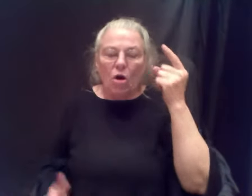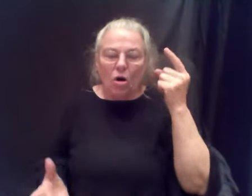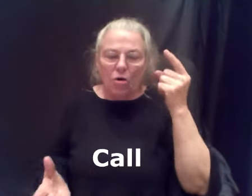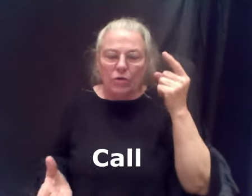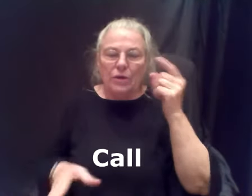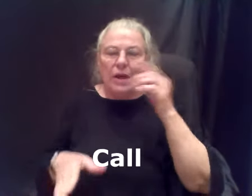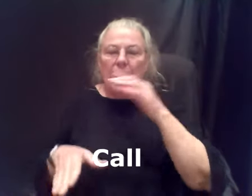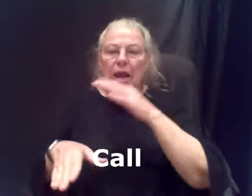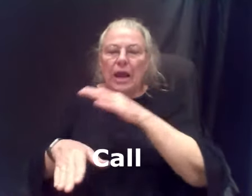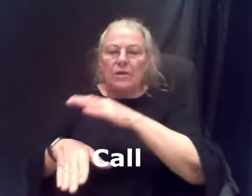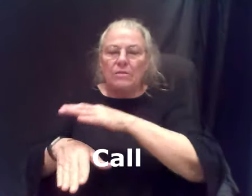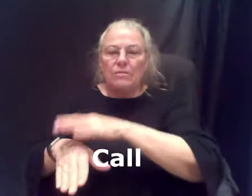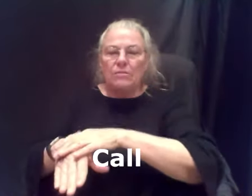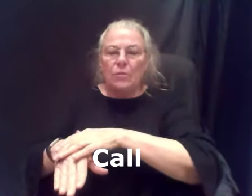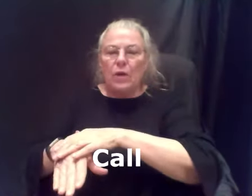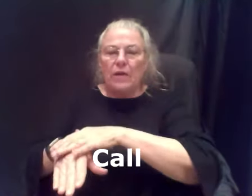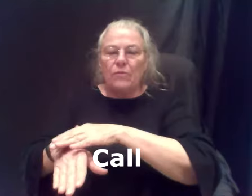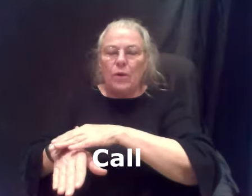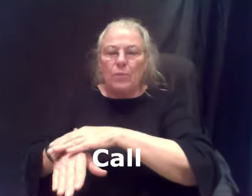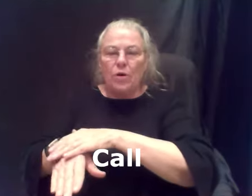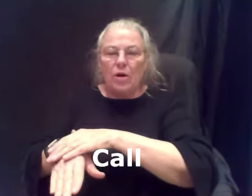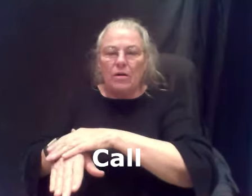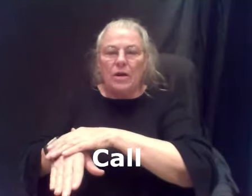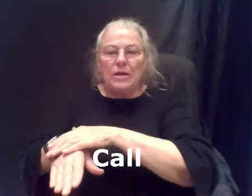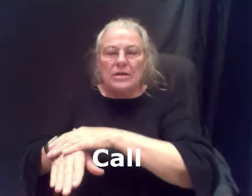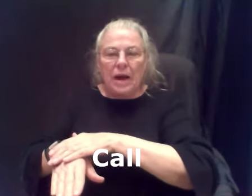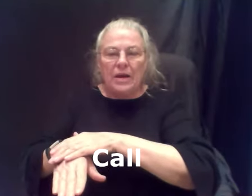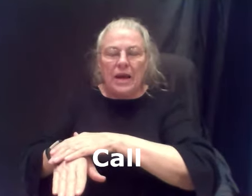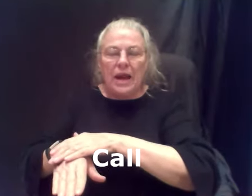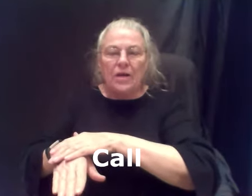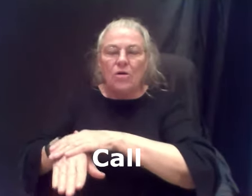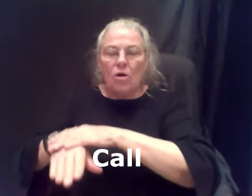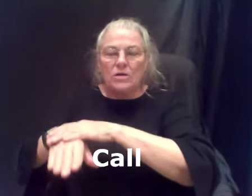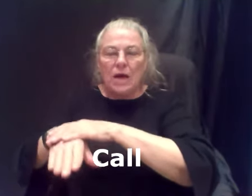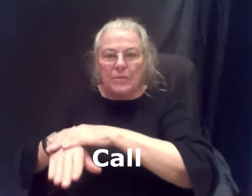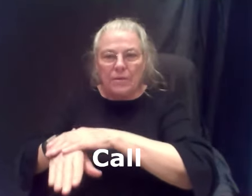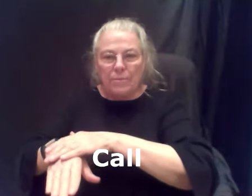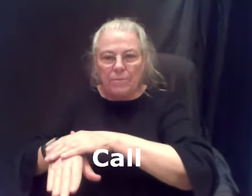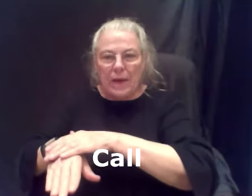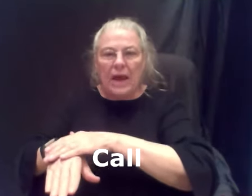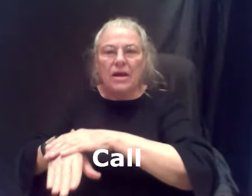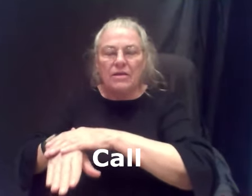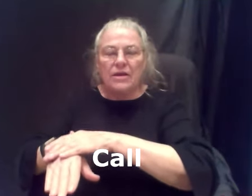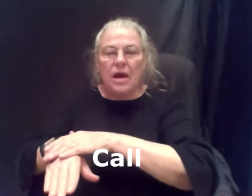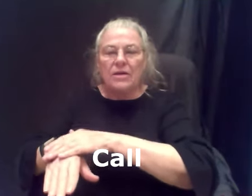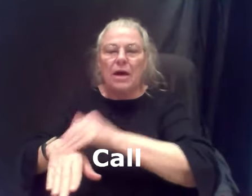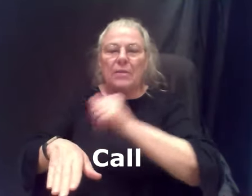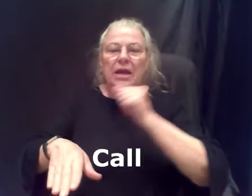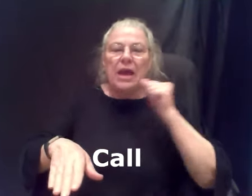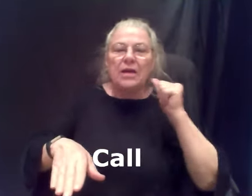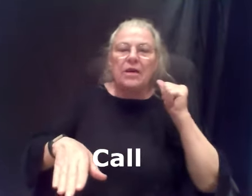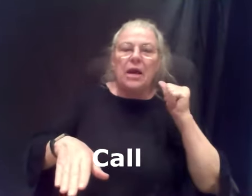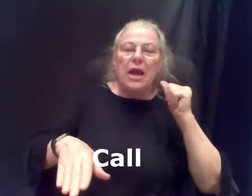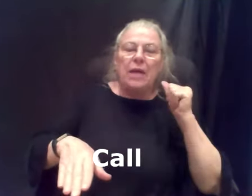Called. And whenever we put our dominant hand on top of the back of the non-dominant hand and pull